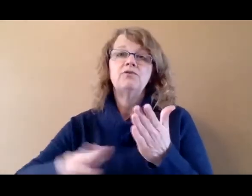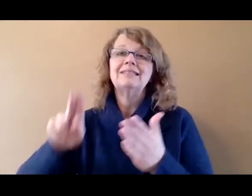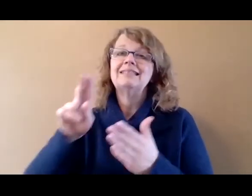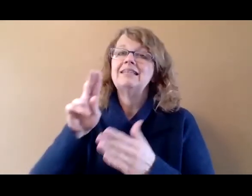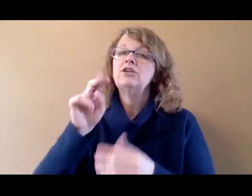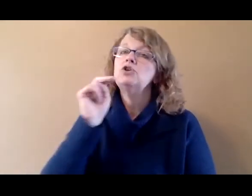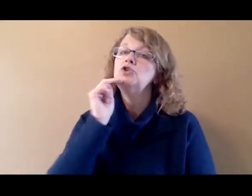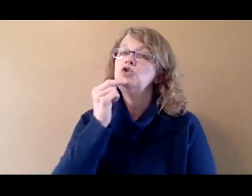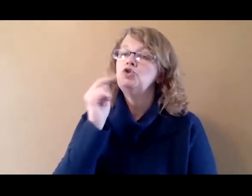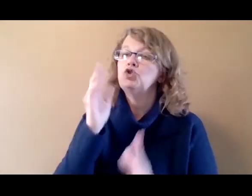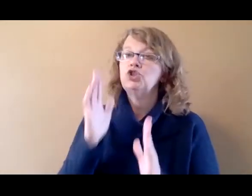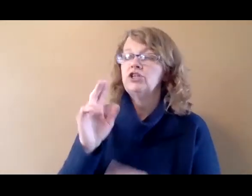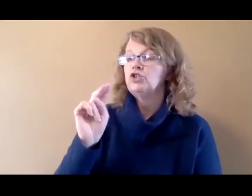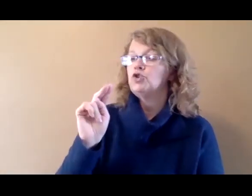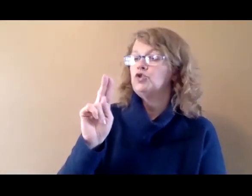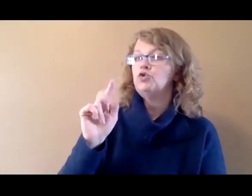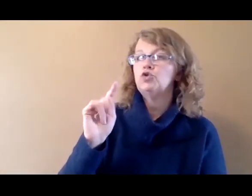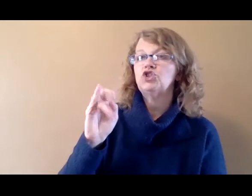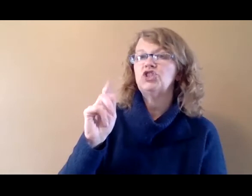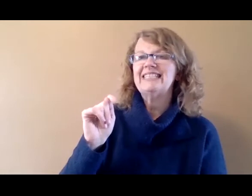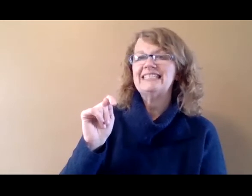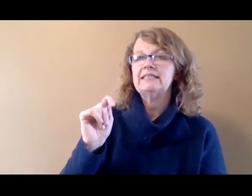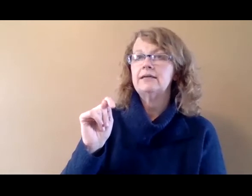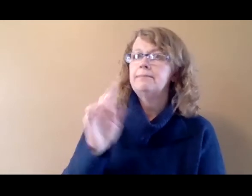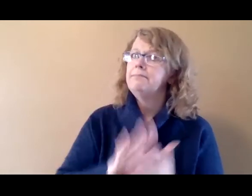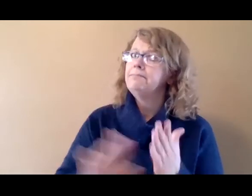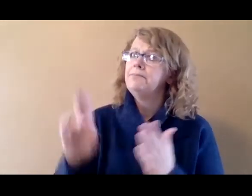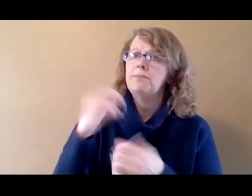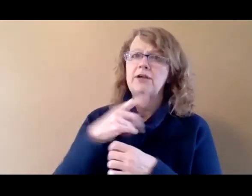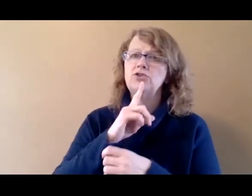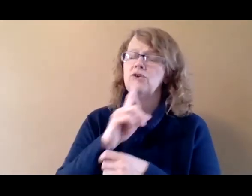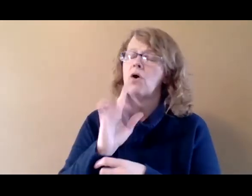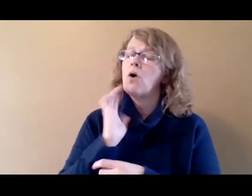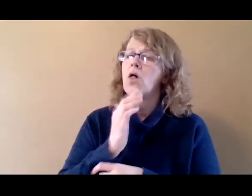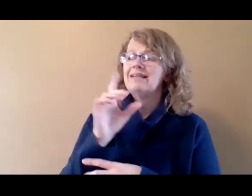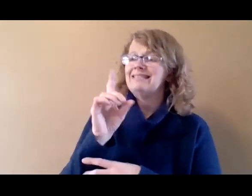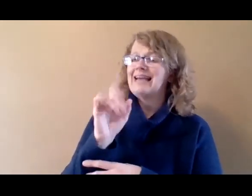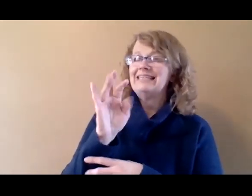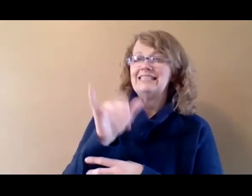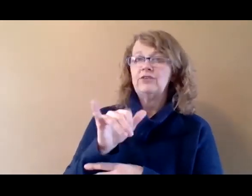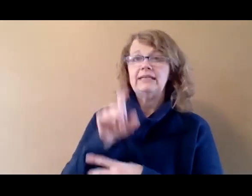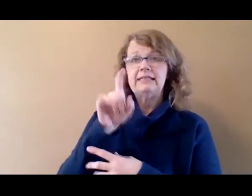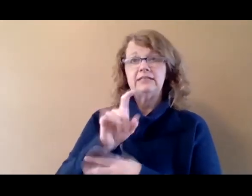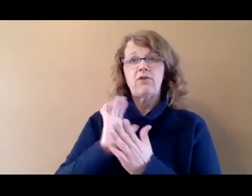Bloomsburg University has done a really great job in making sure that the dietary needs of all of our students are met.